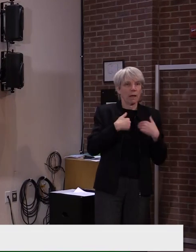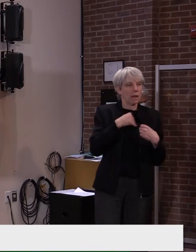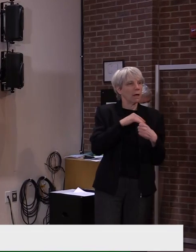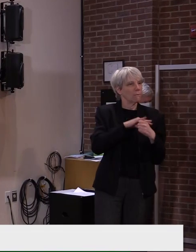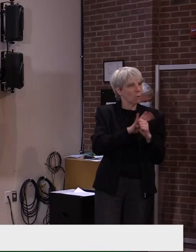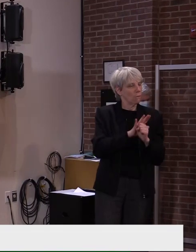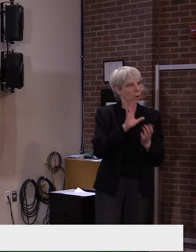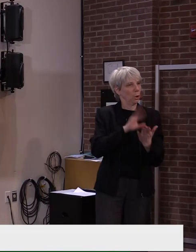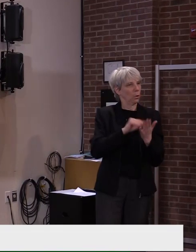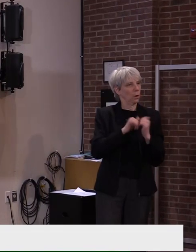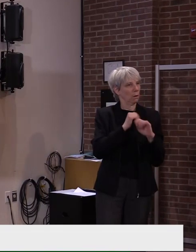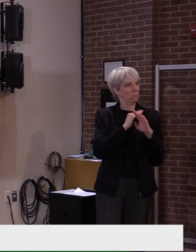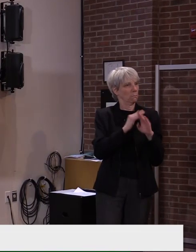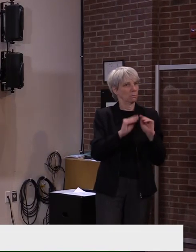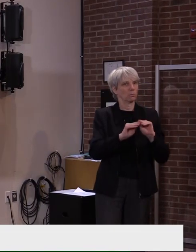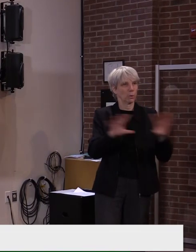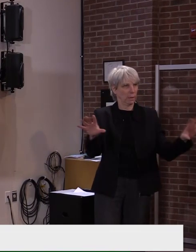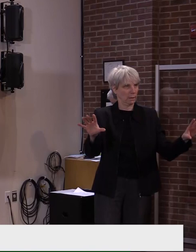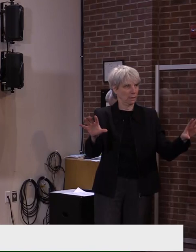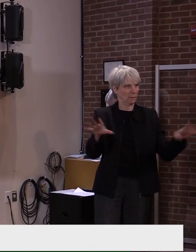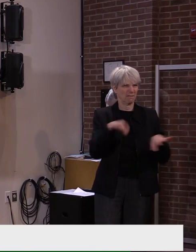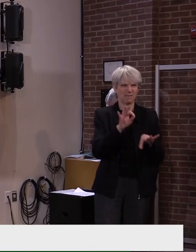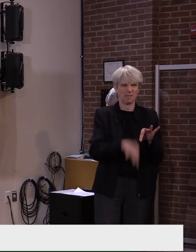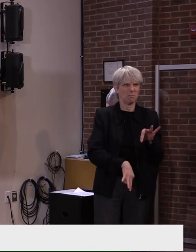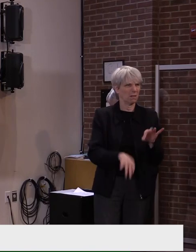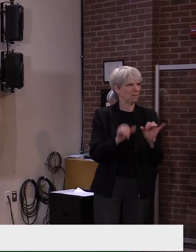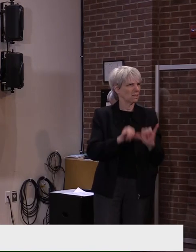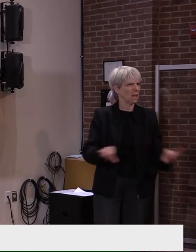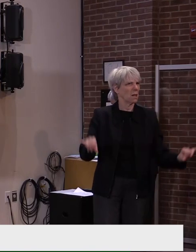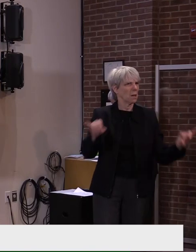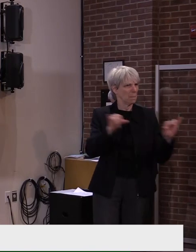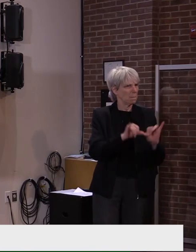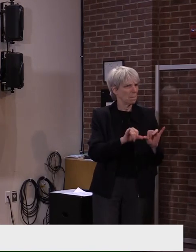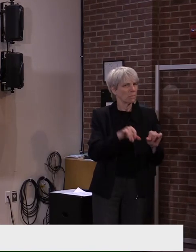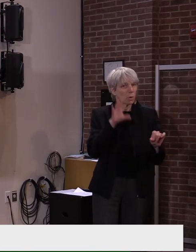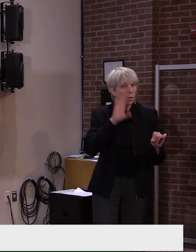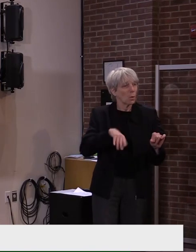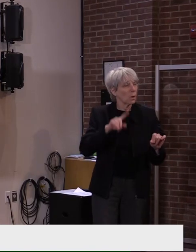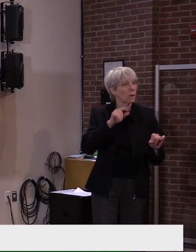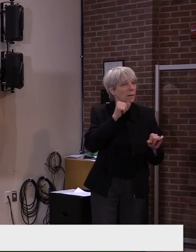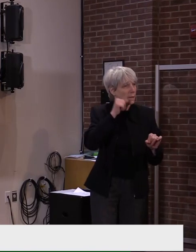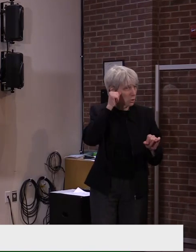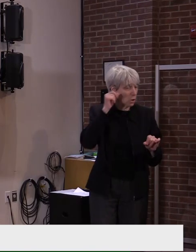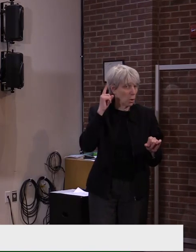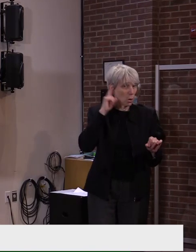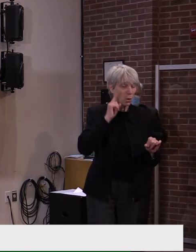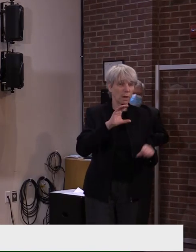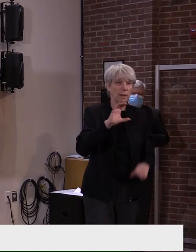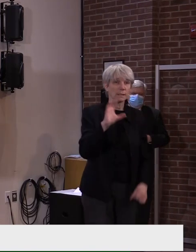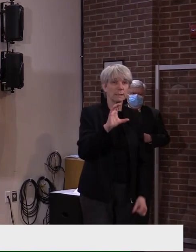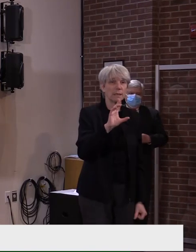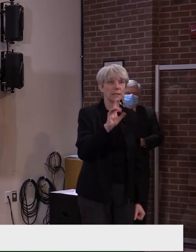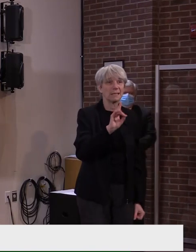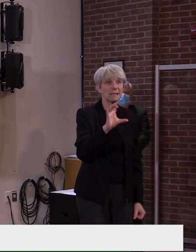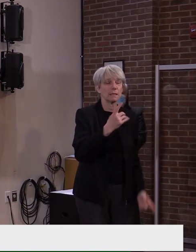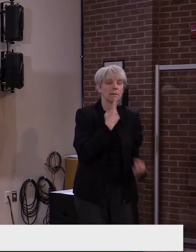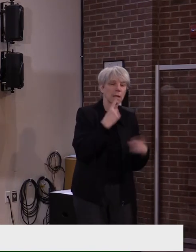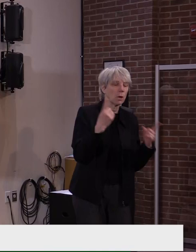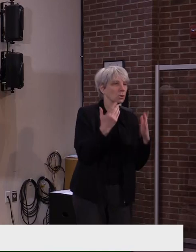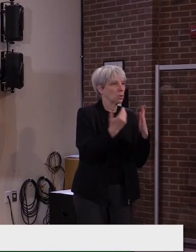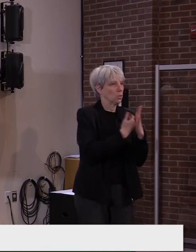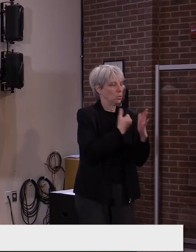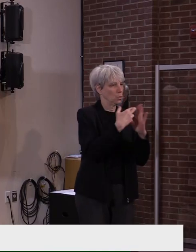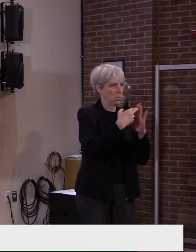So yesterday, as most of you have probably heard by now, the CDC announced new guidance for isolation and